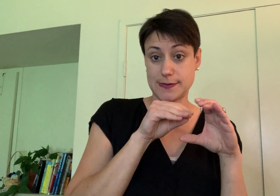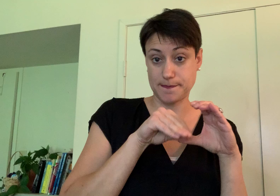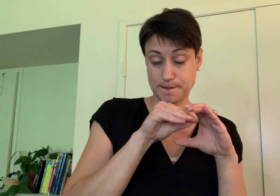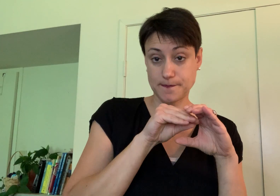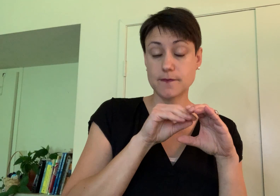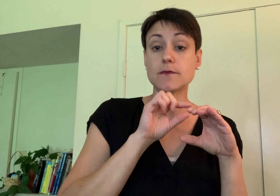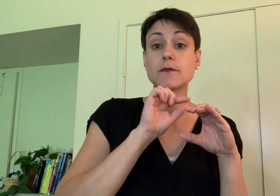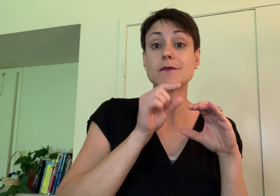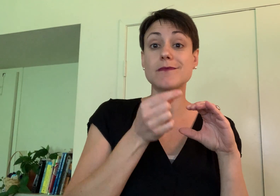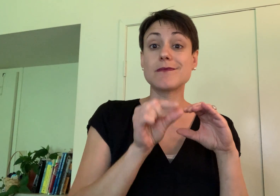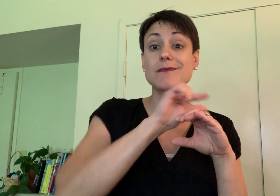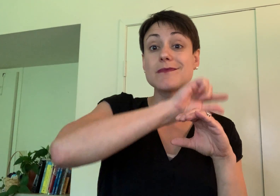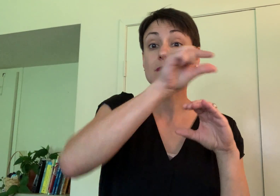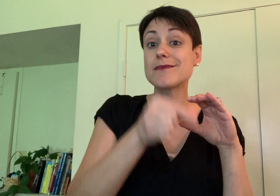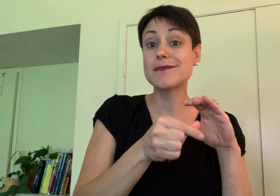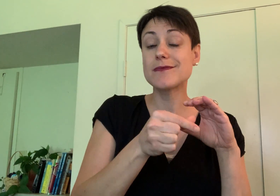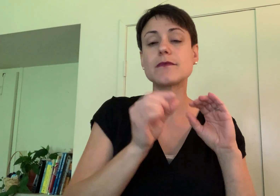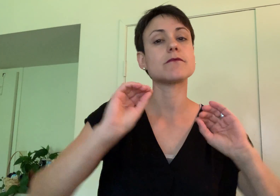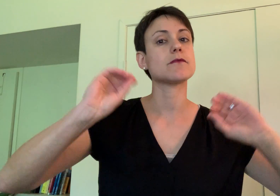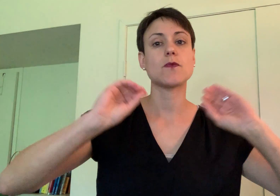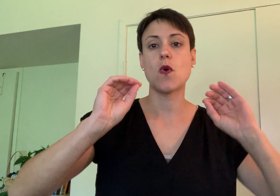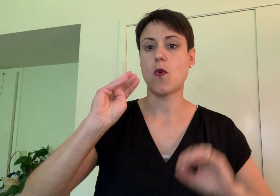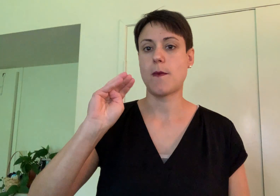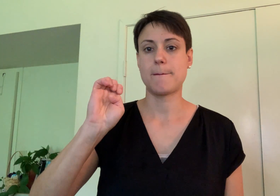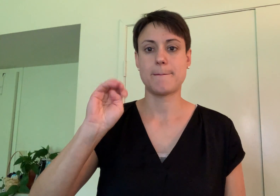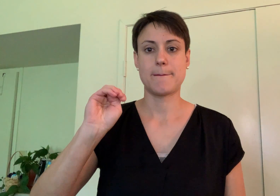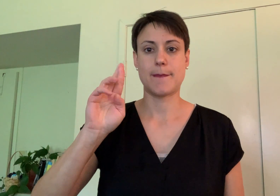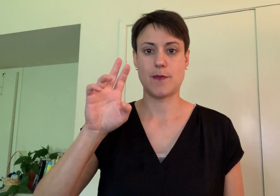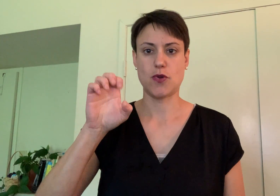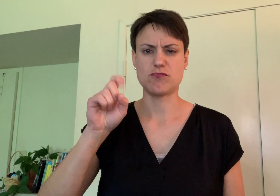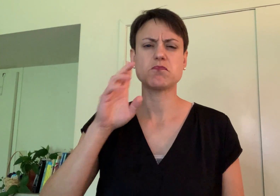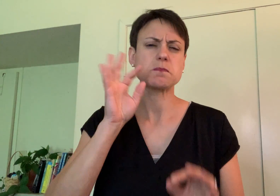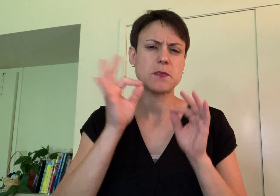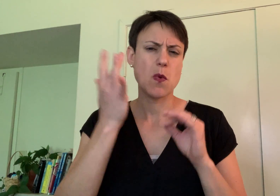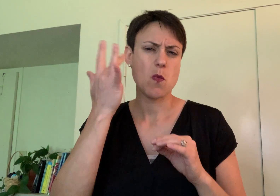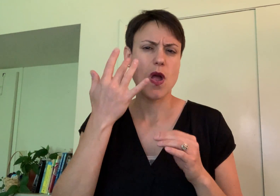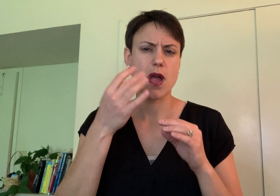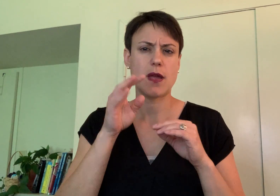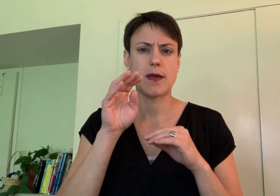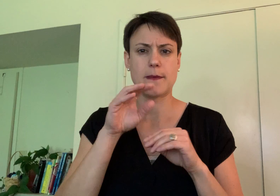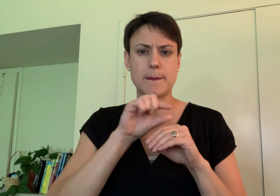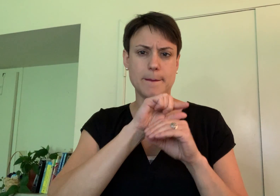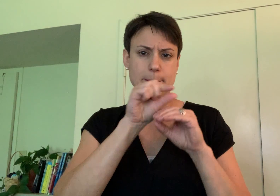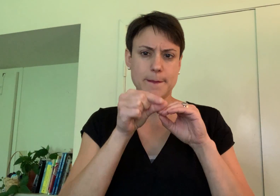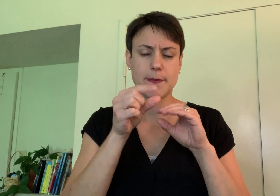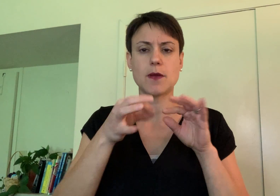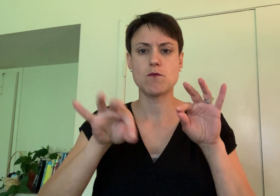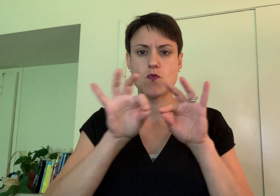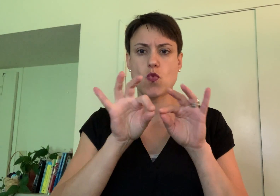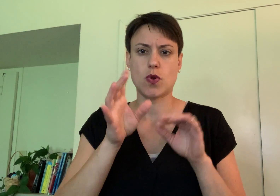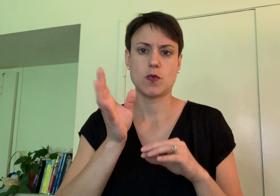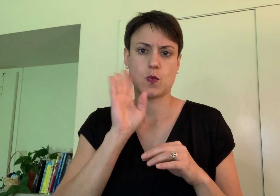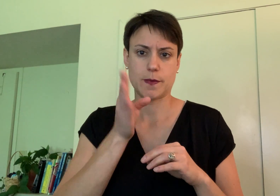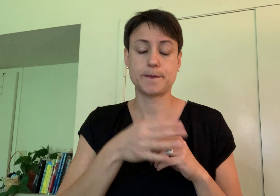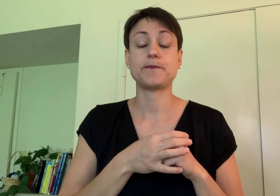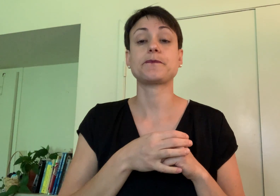are important. All right, when we contrast the prokaryotic cell with the eukaryotic